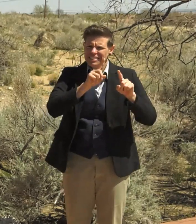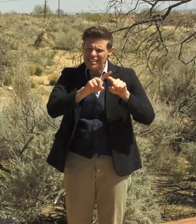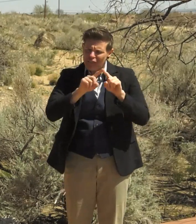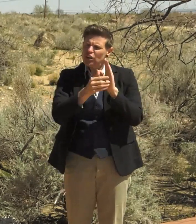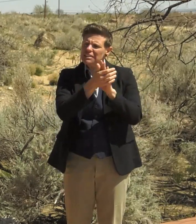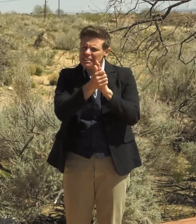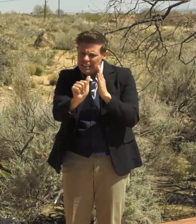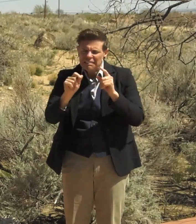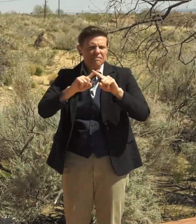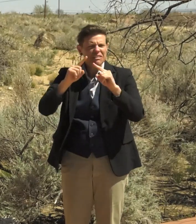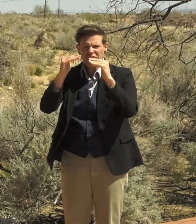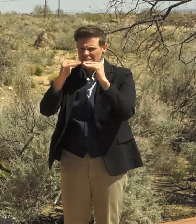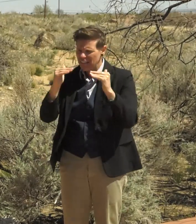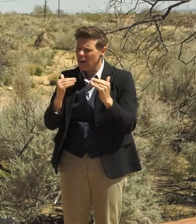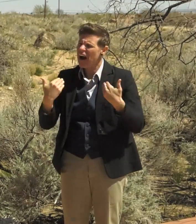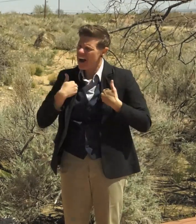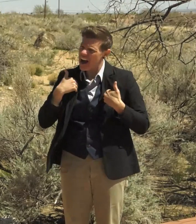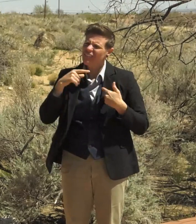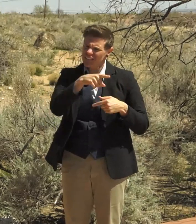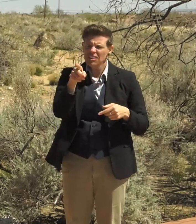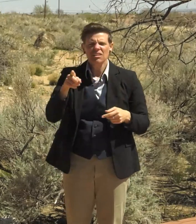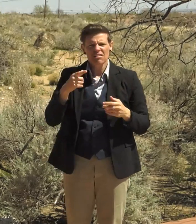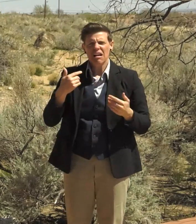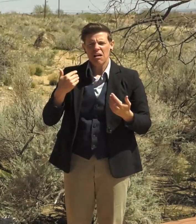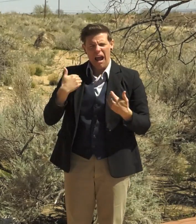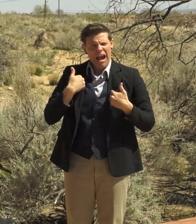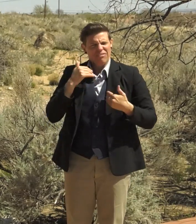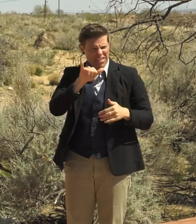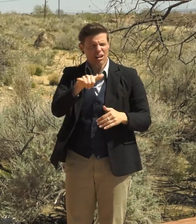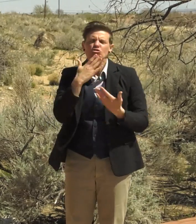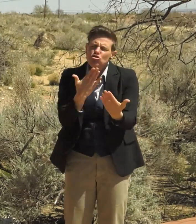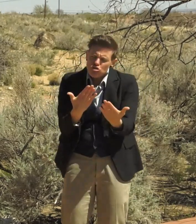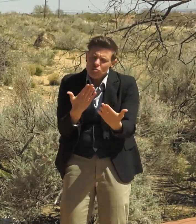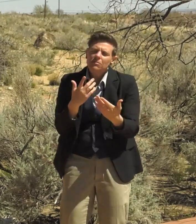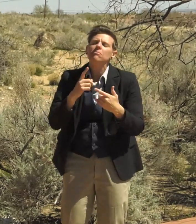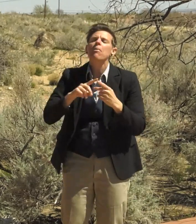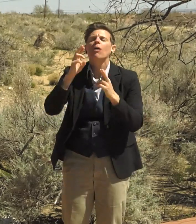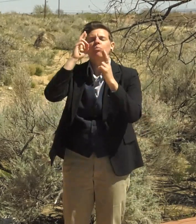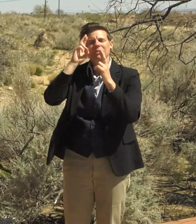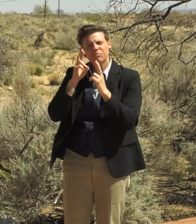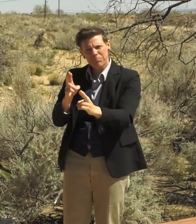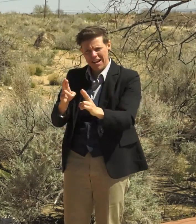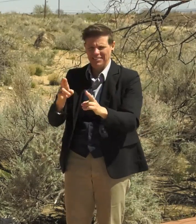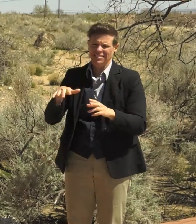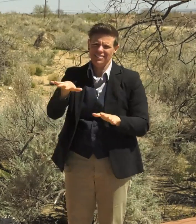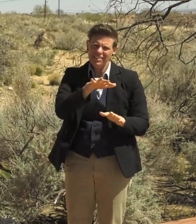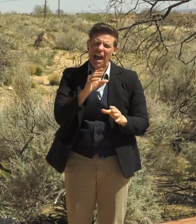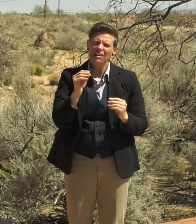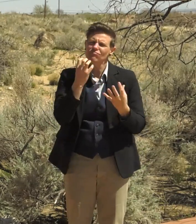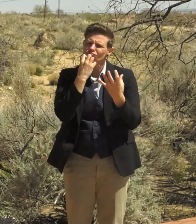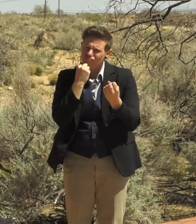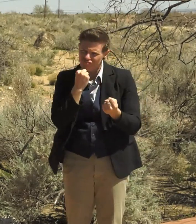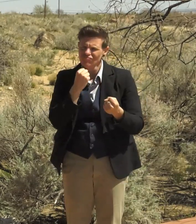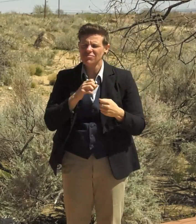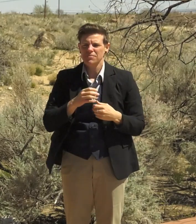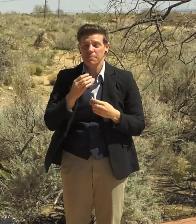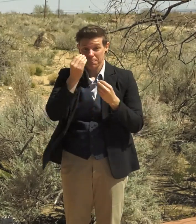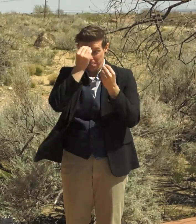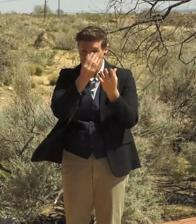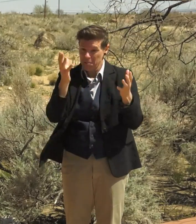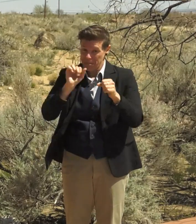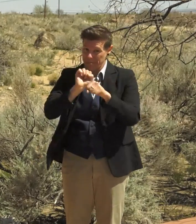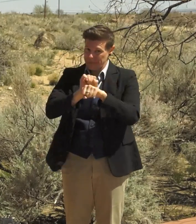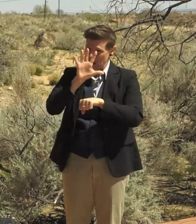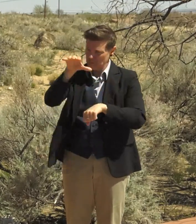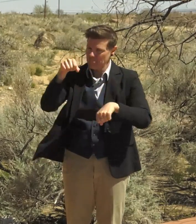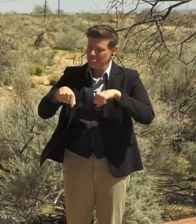other on the trail. And I specifically want to address my fellow mountain bikers. We have great mountain biking trails in this area, but